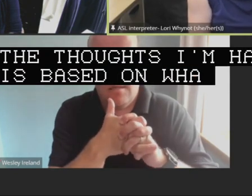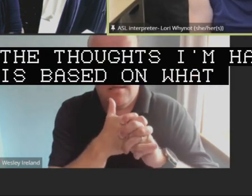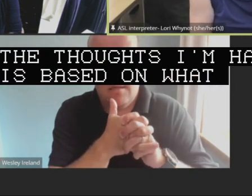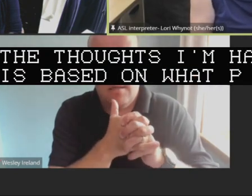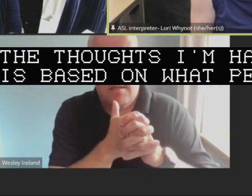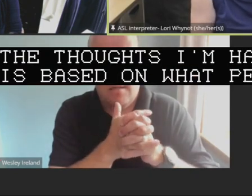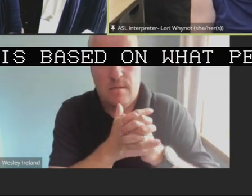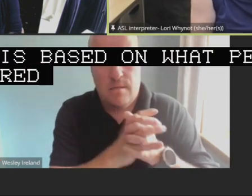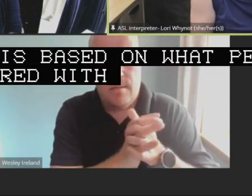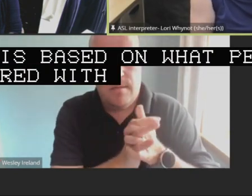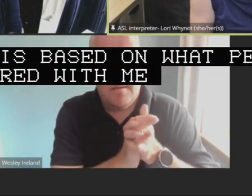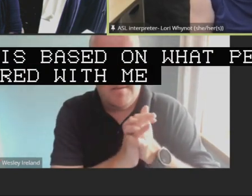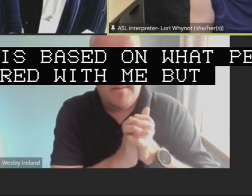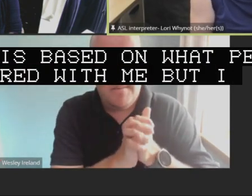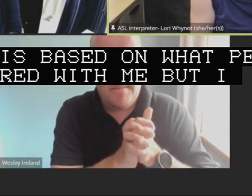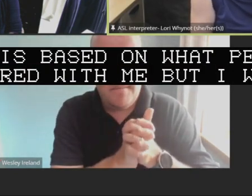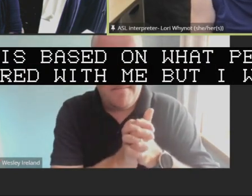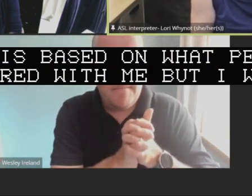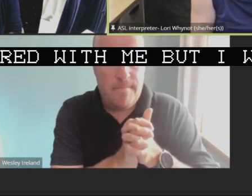thoughts.